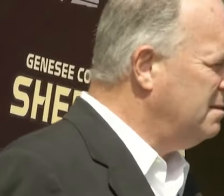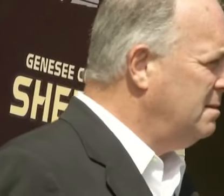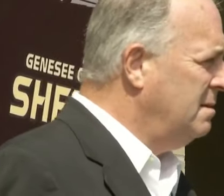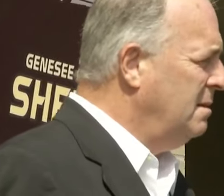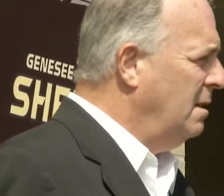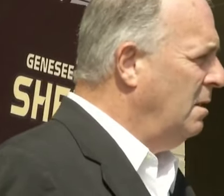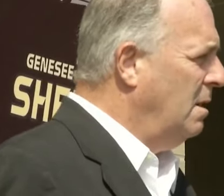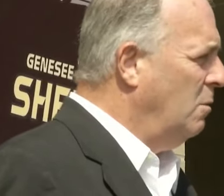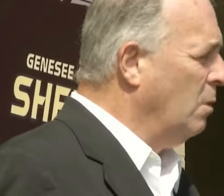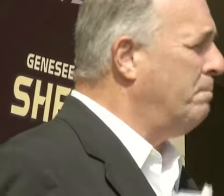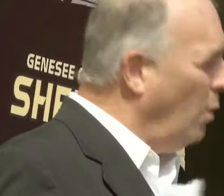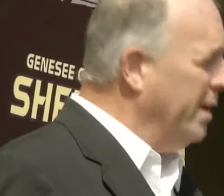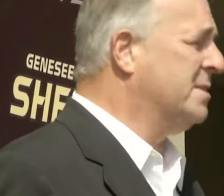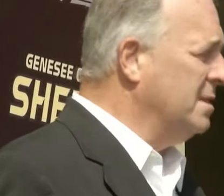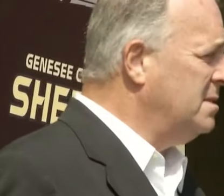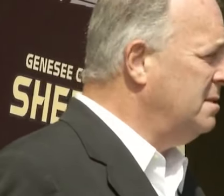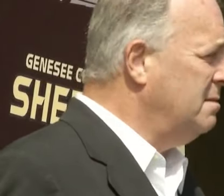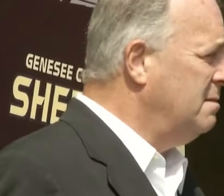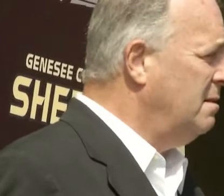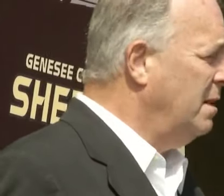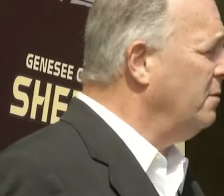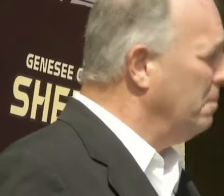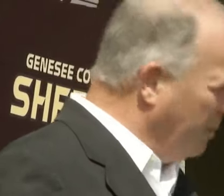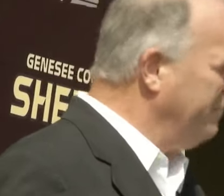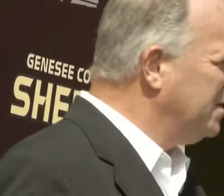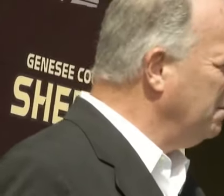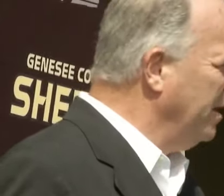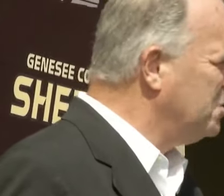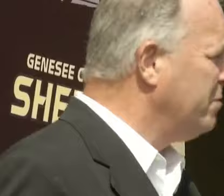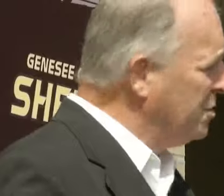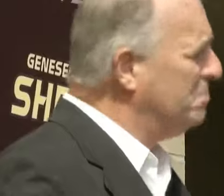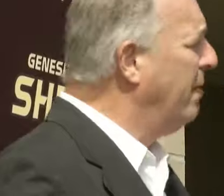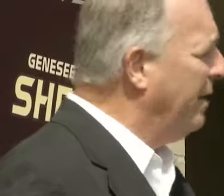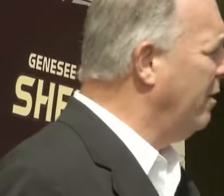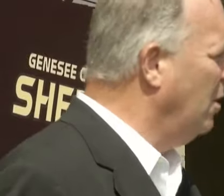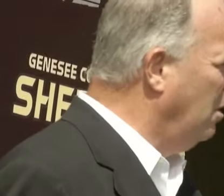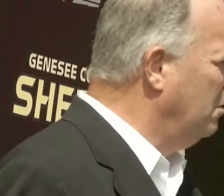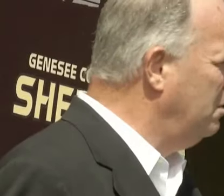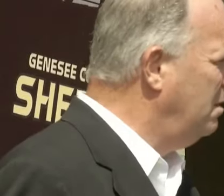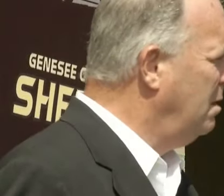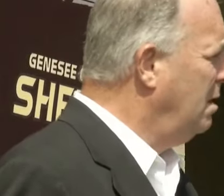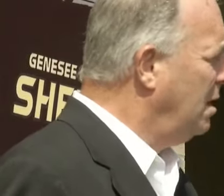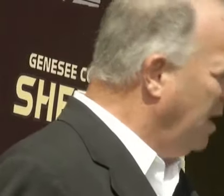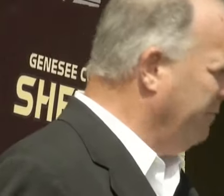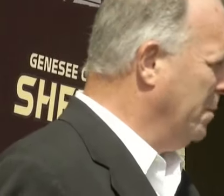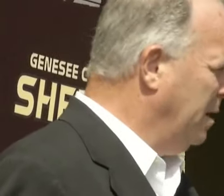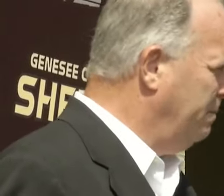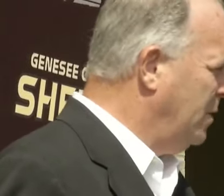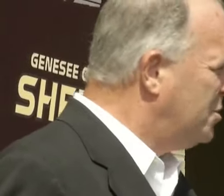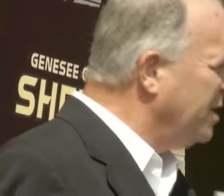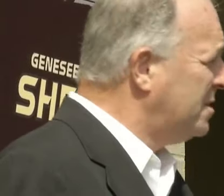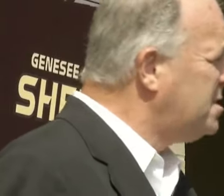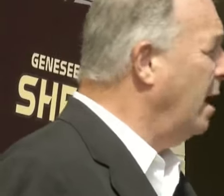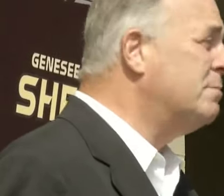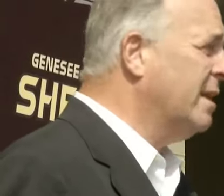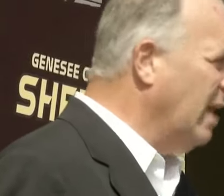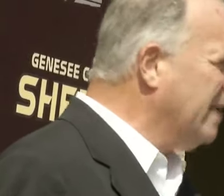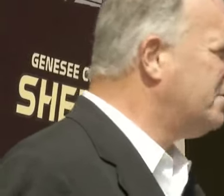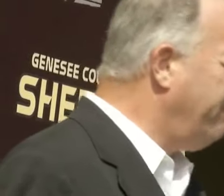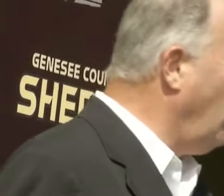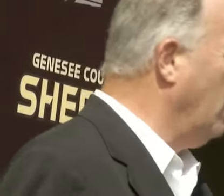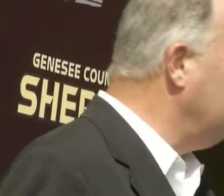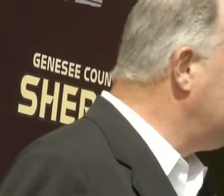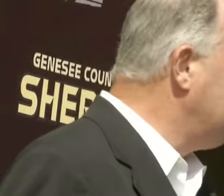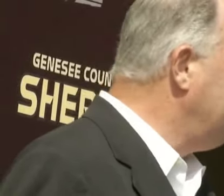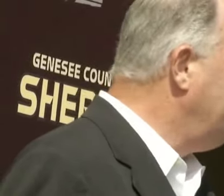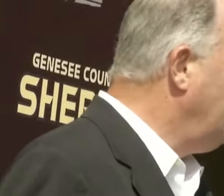case were poisoned under a previous administration by their own government. Justice comes in